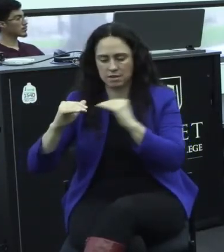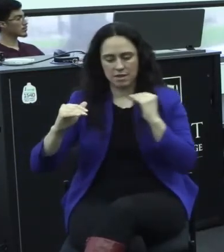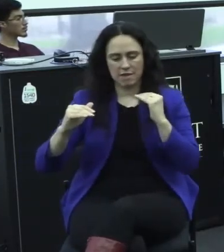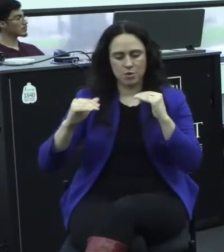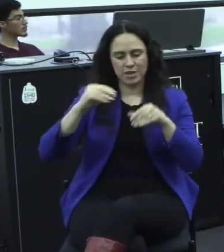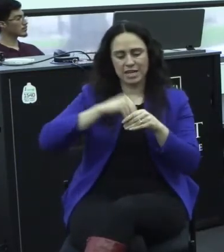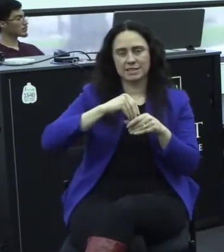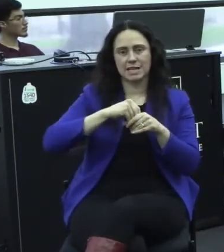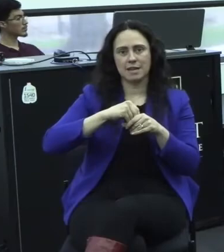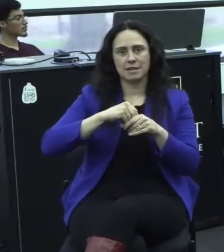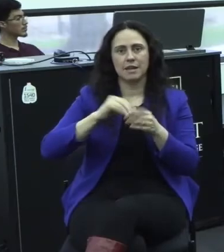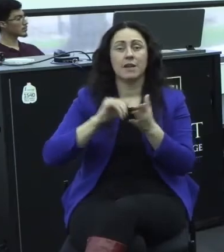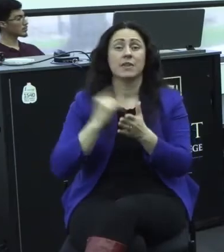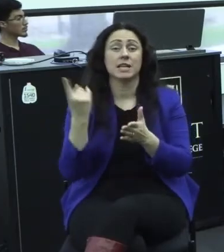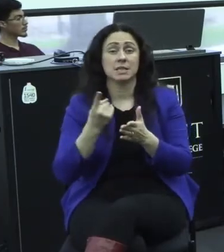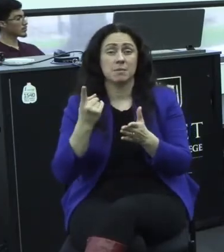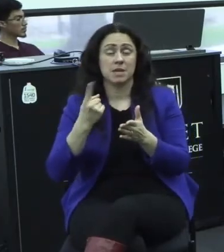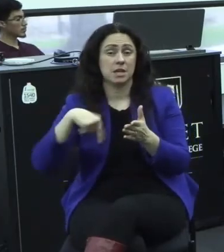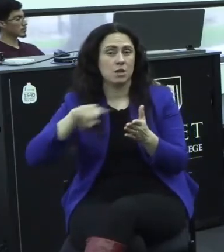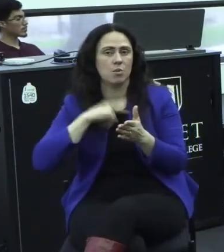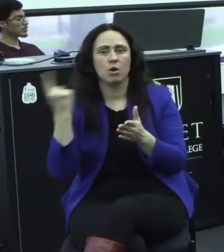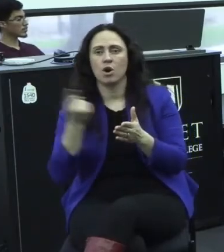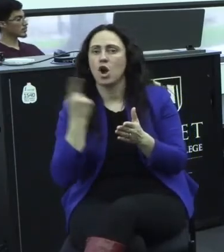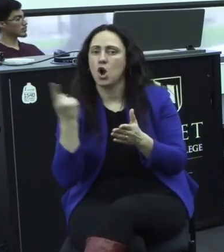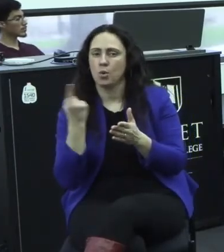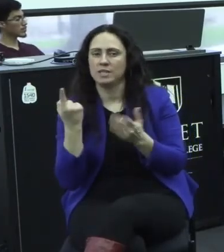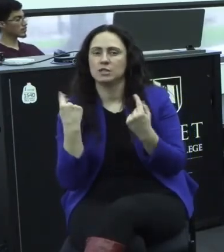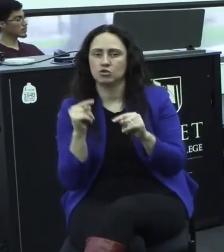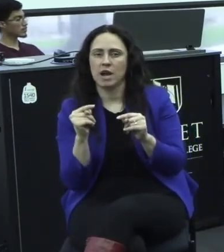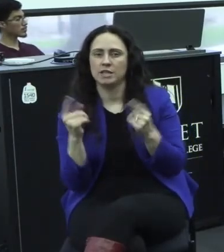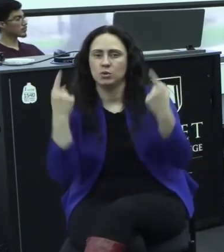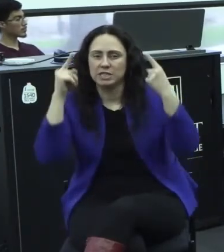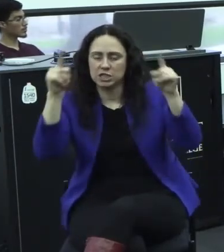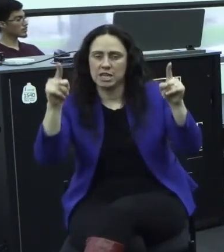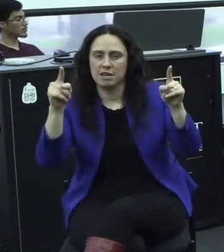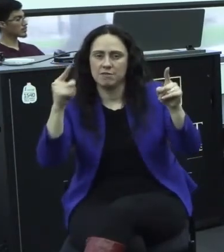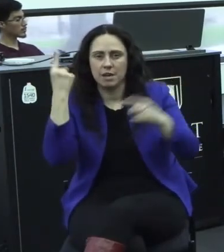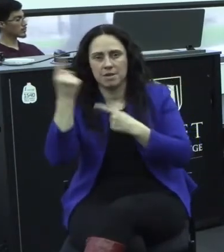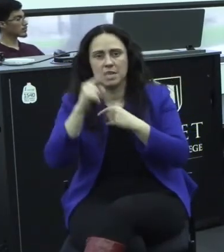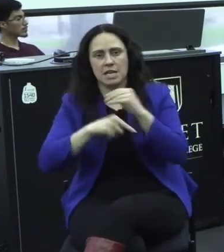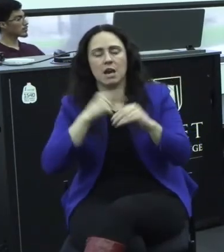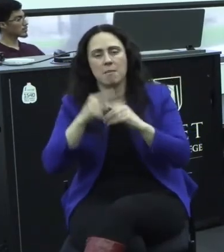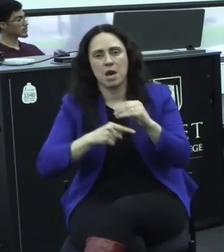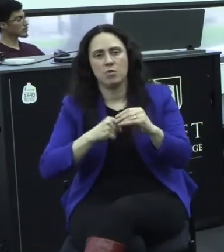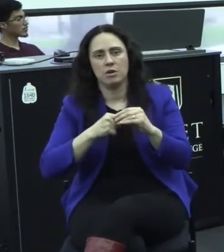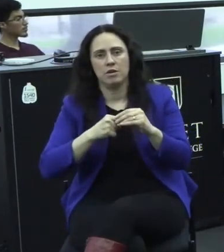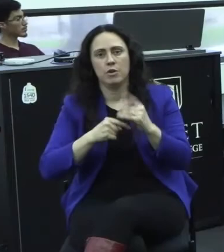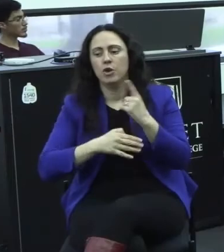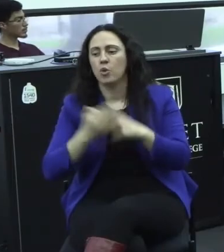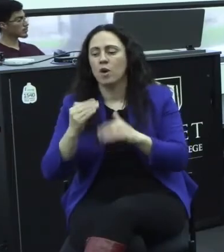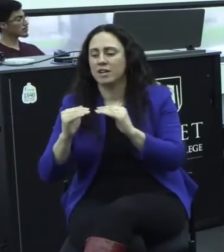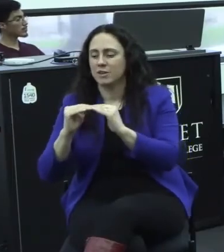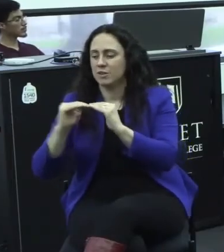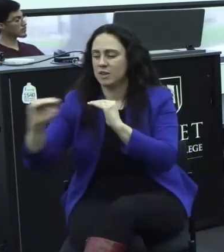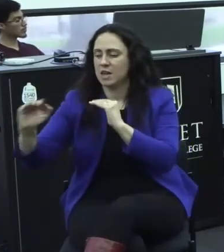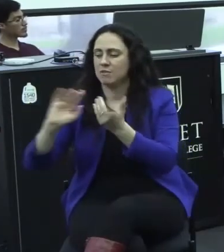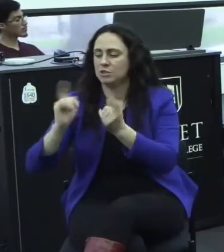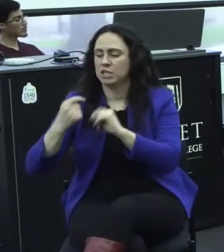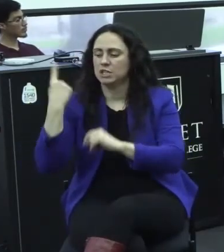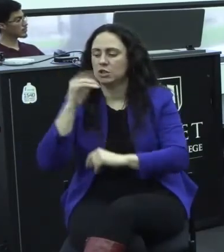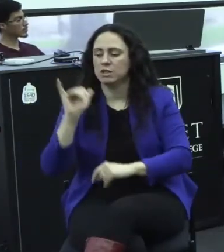the inside. And that's something that we're always kind of trying to achieve and be thinking about, right? Is what do those level changes look